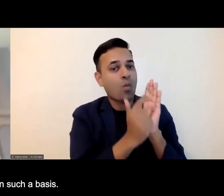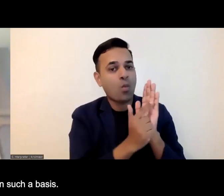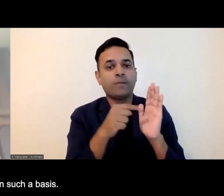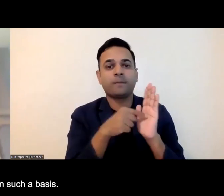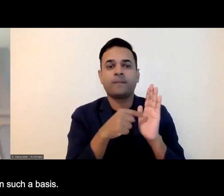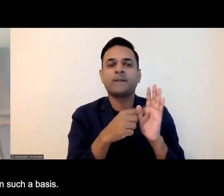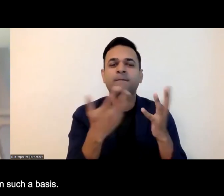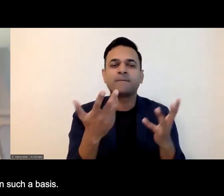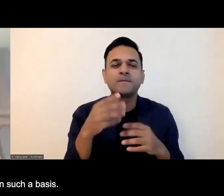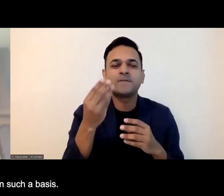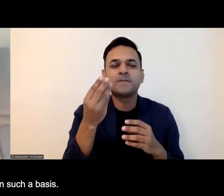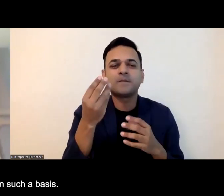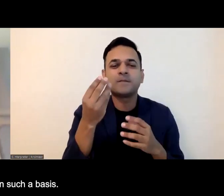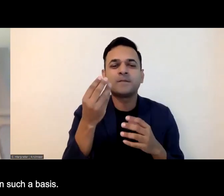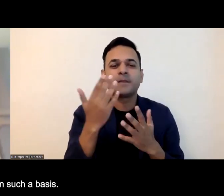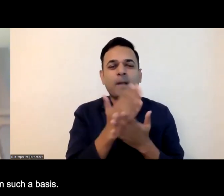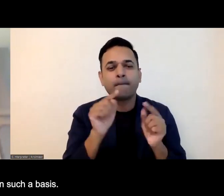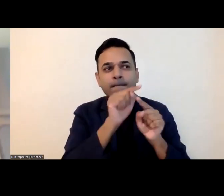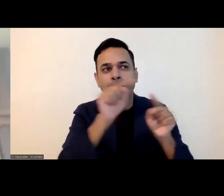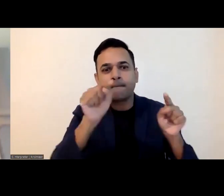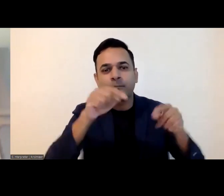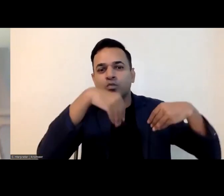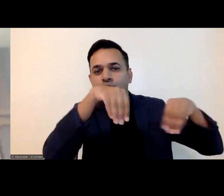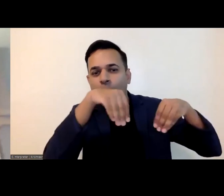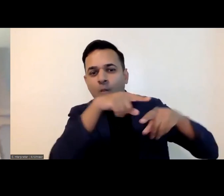they are in such places.